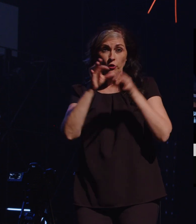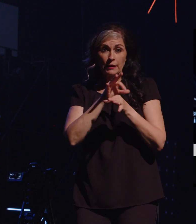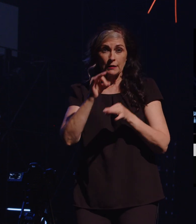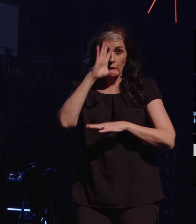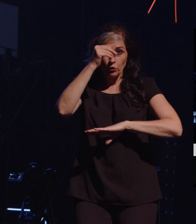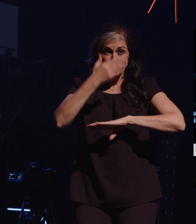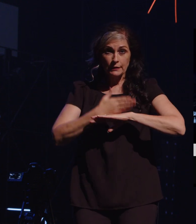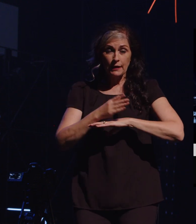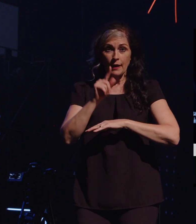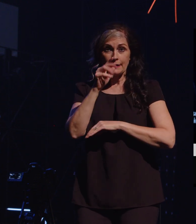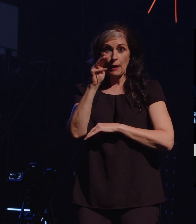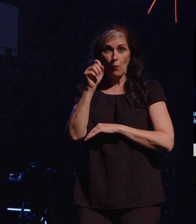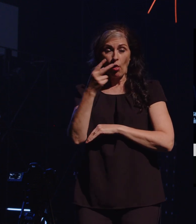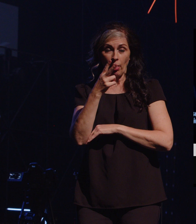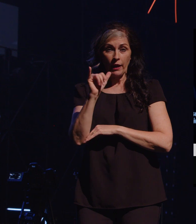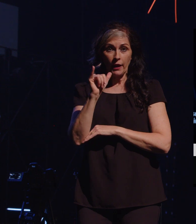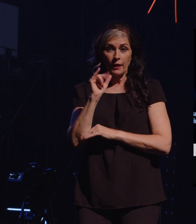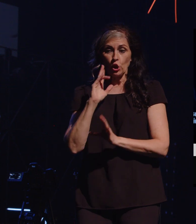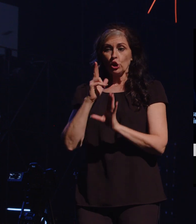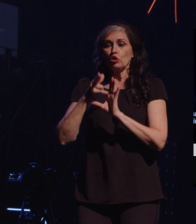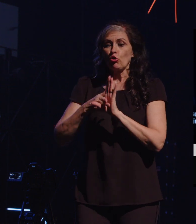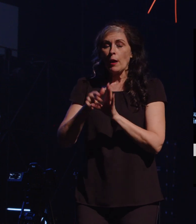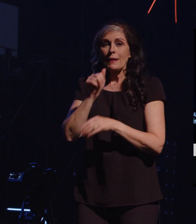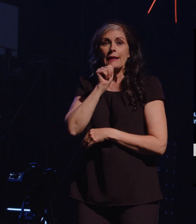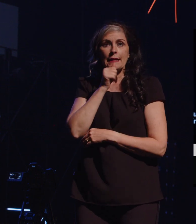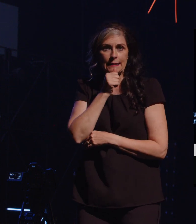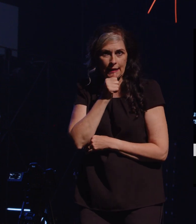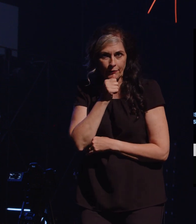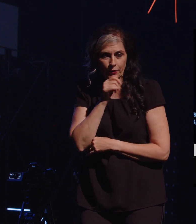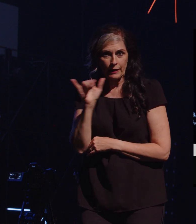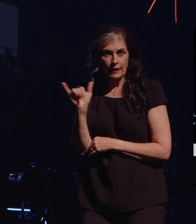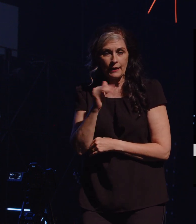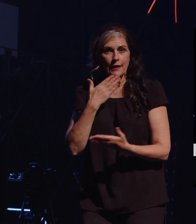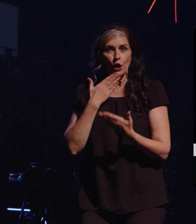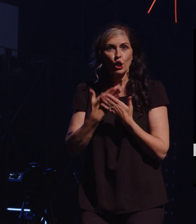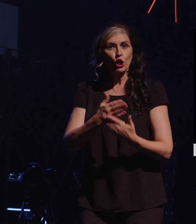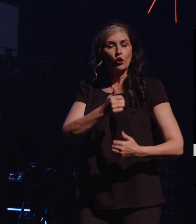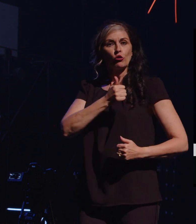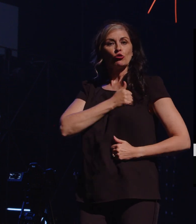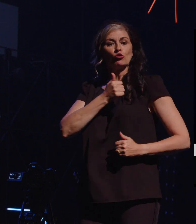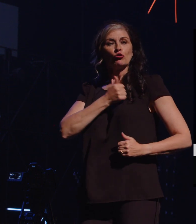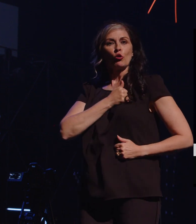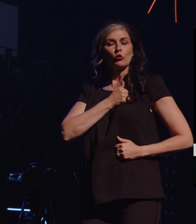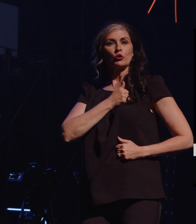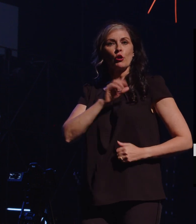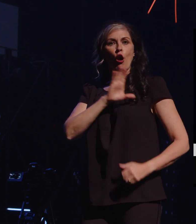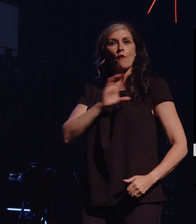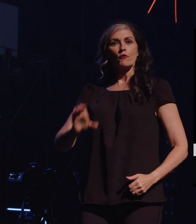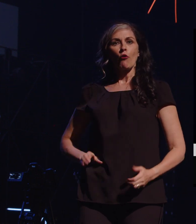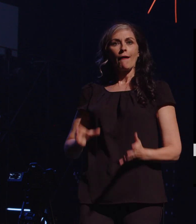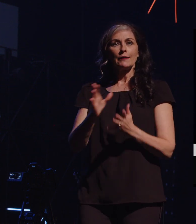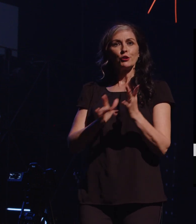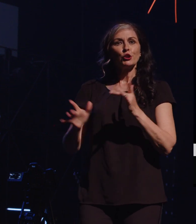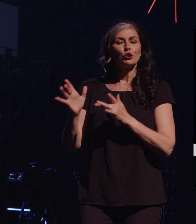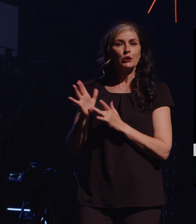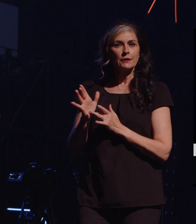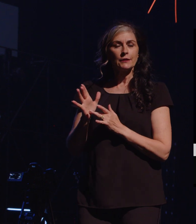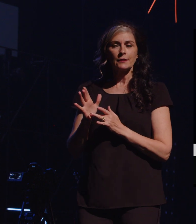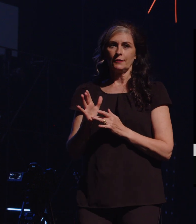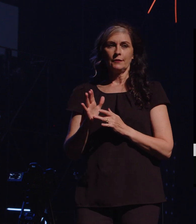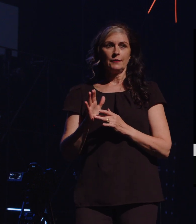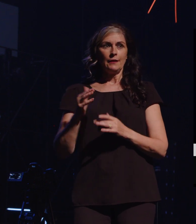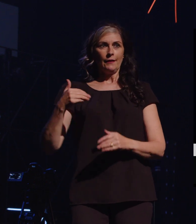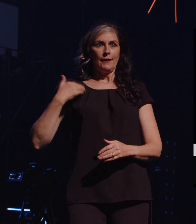Timothy, says, "Join me in suffering like a good soldier of Christ Jesus." Young